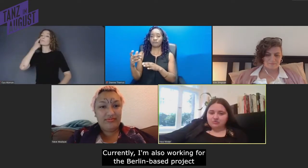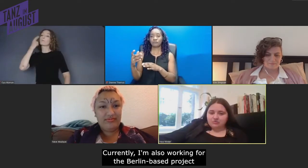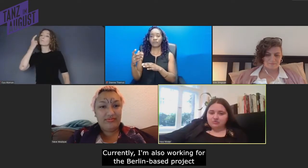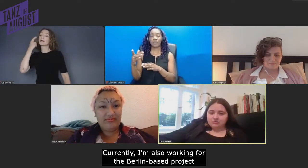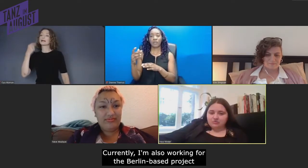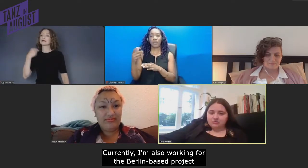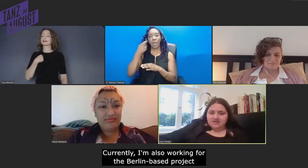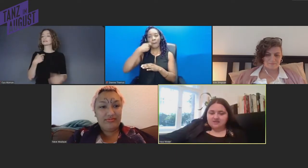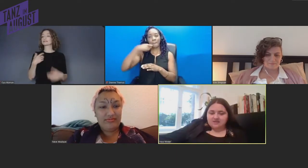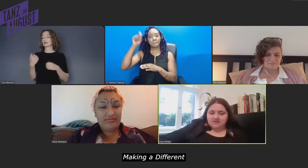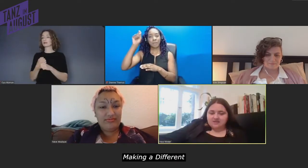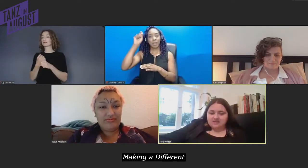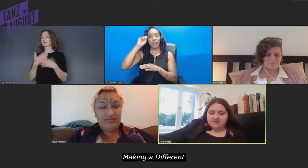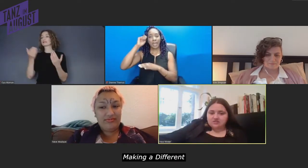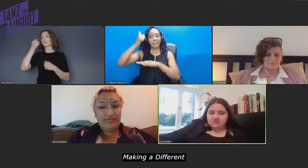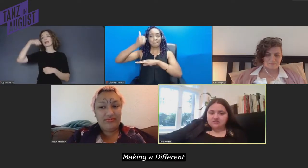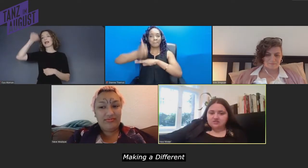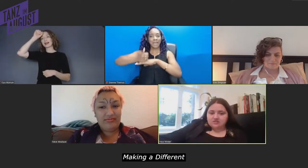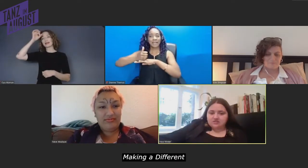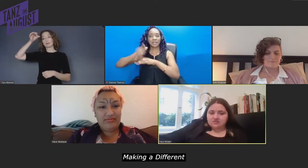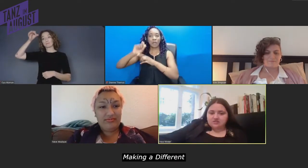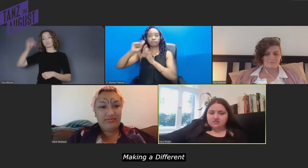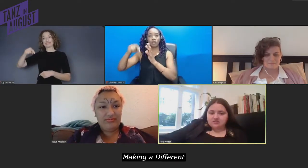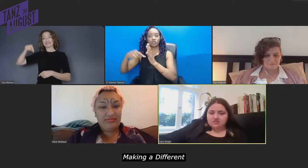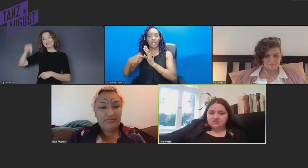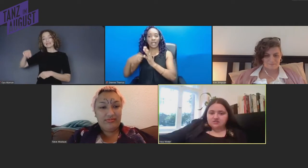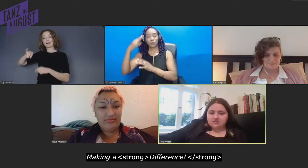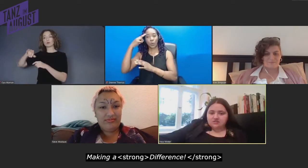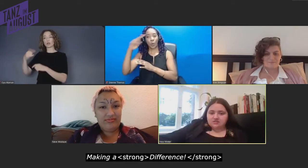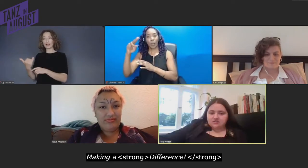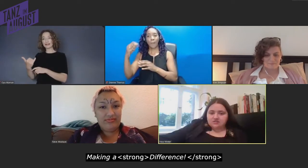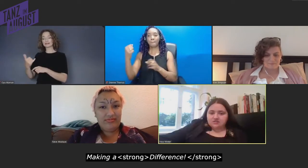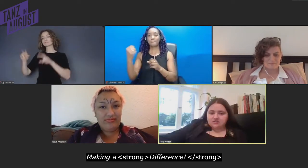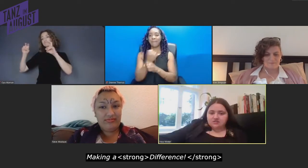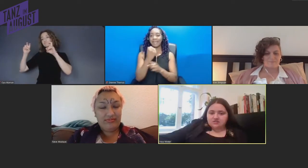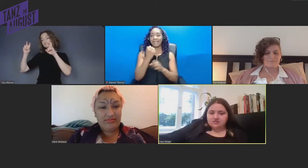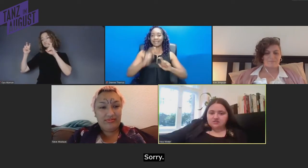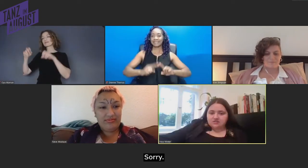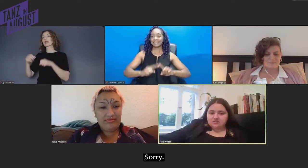Berlin-based project Making a Difference,